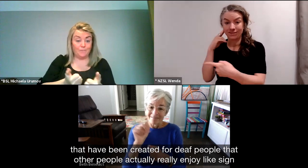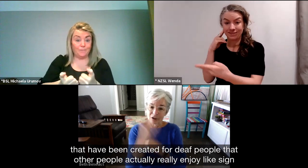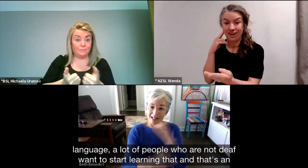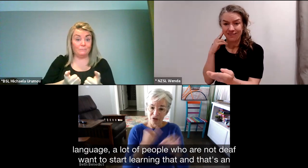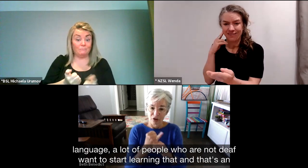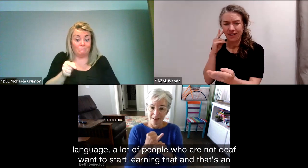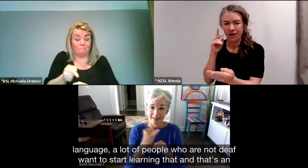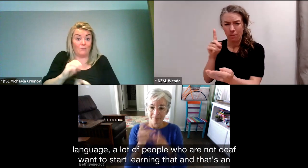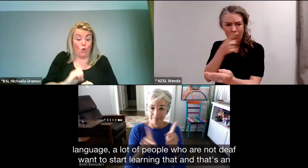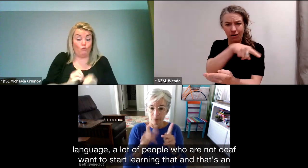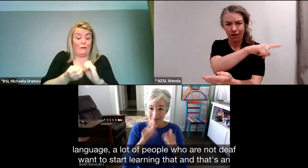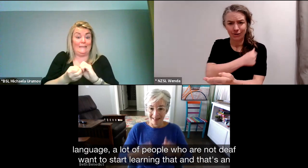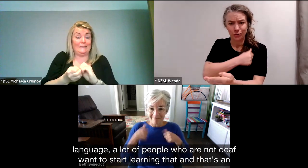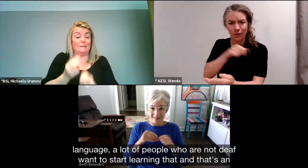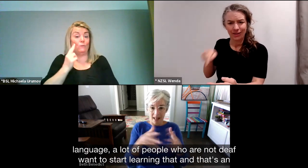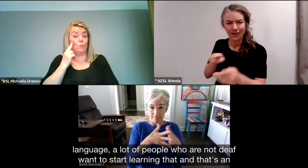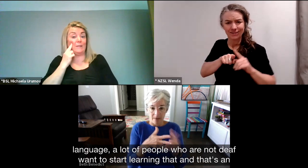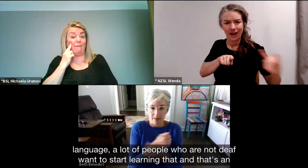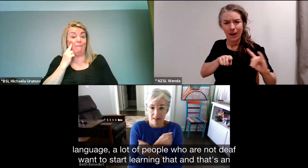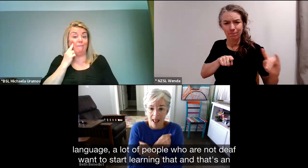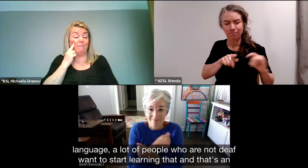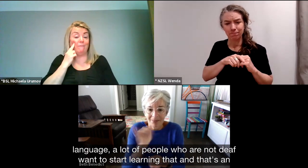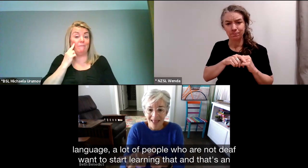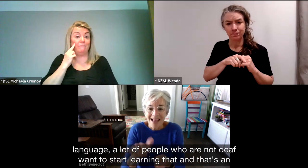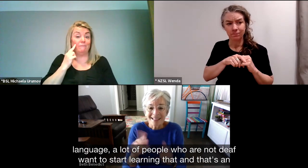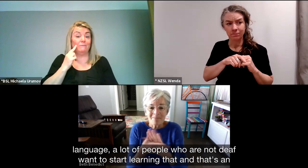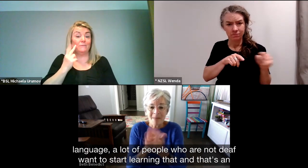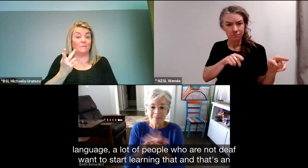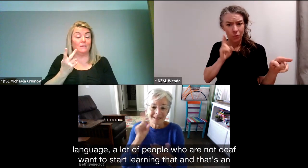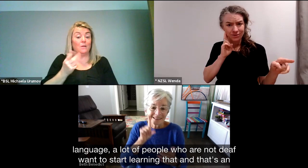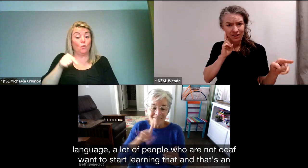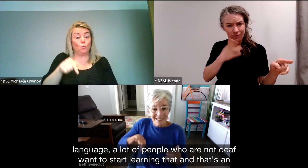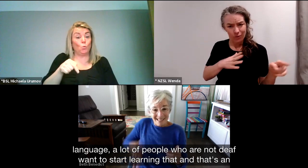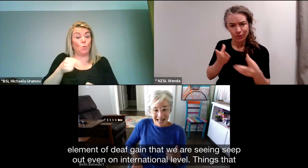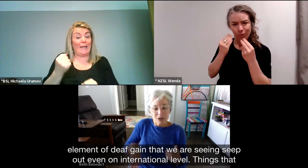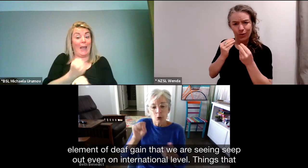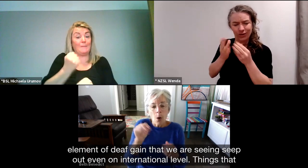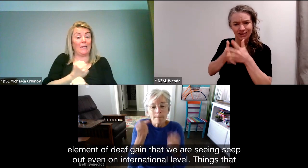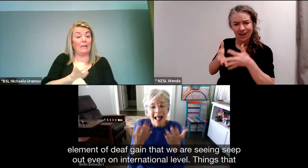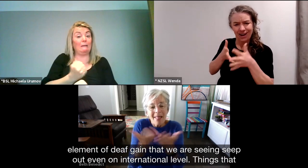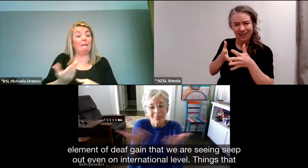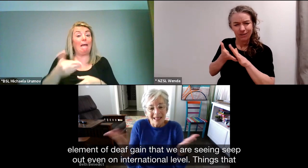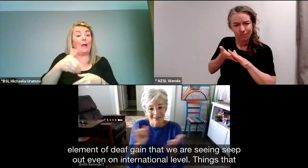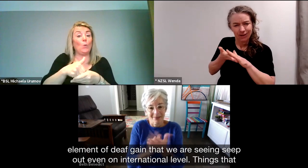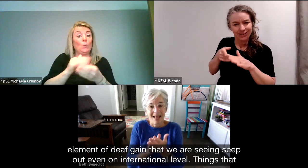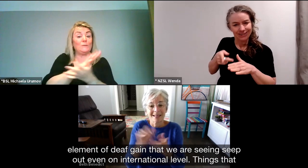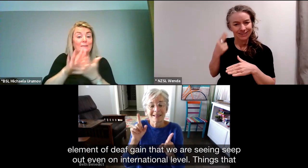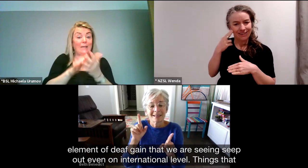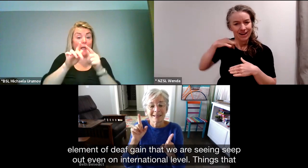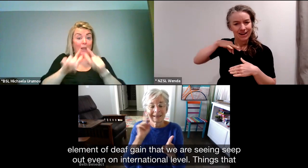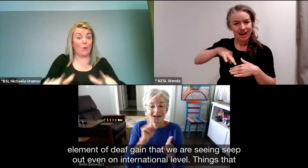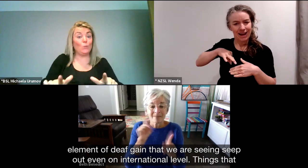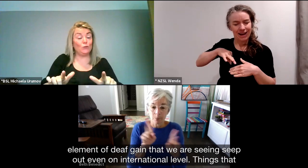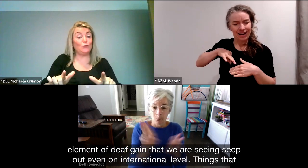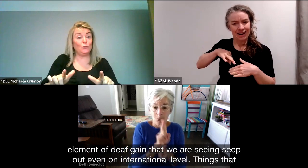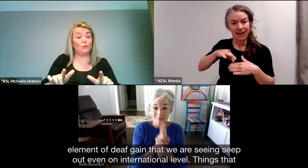like sign language. A lot of people who are not deaf want to start learning that. And that's an element of deaf gain that we're seeing seep